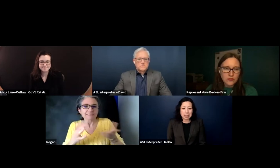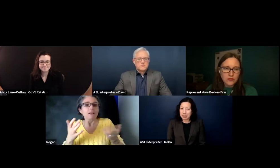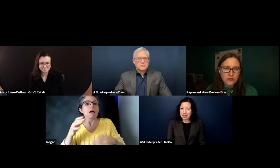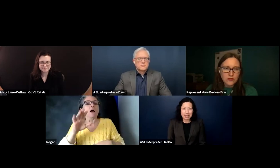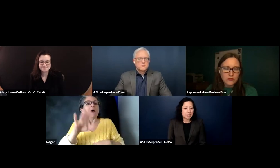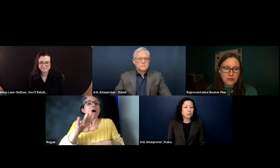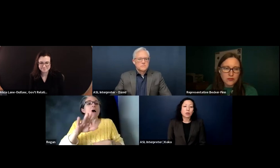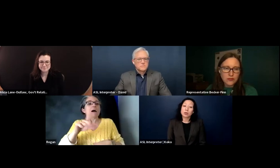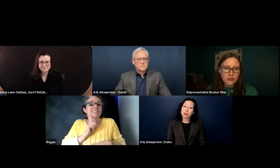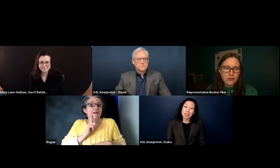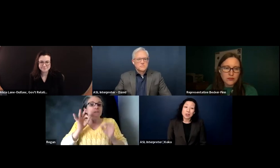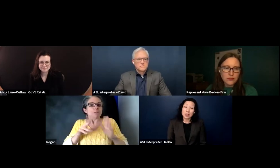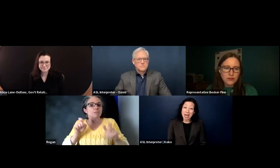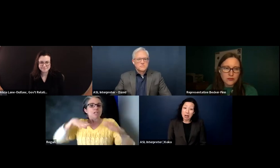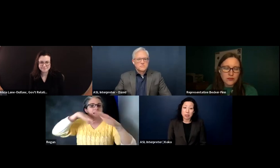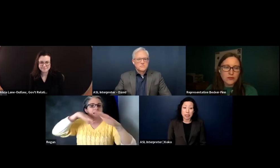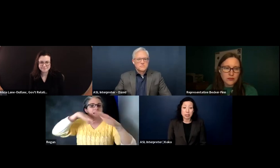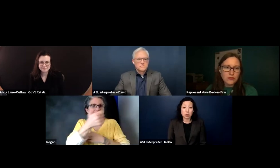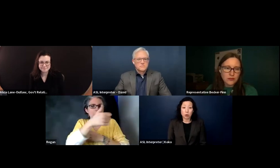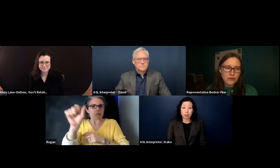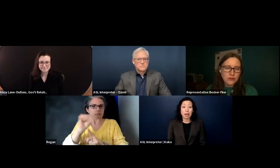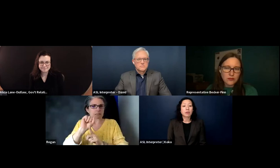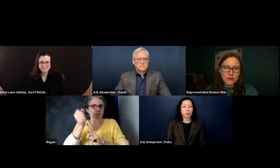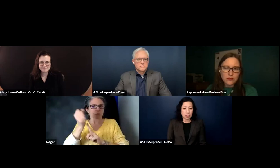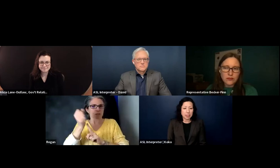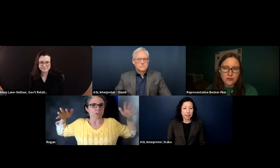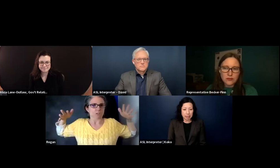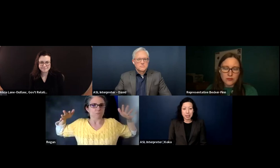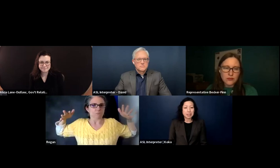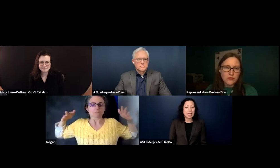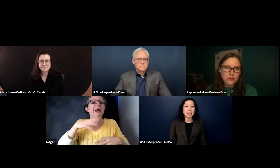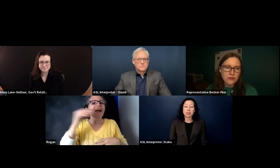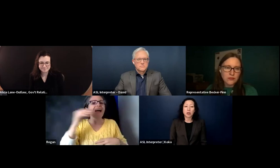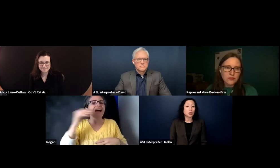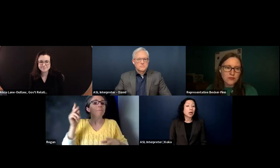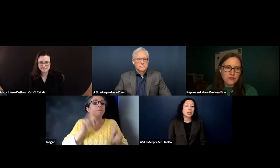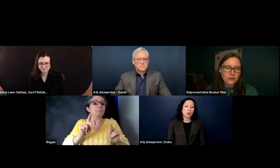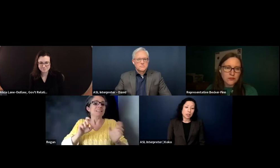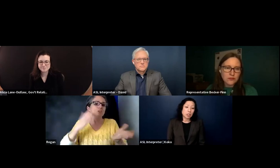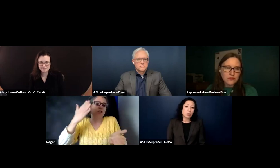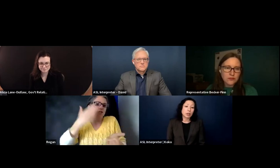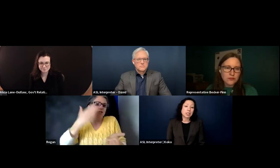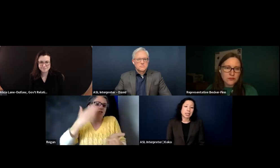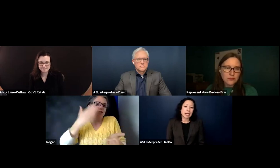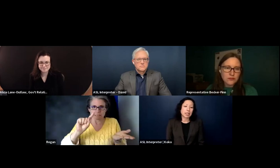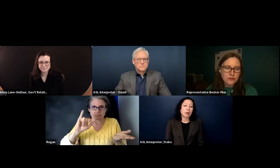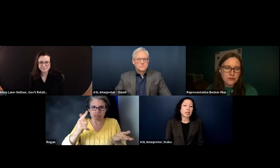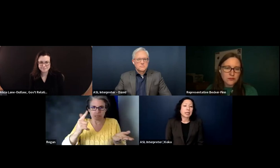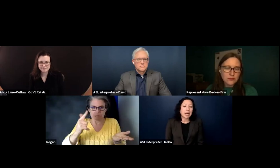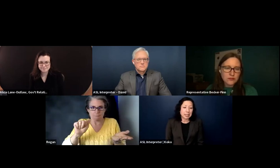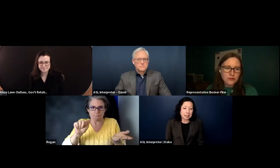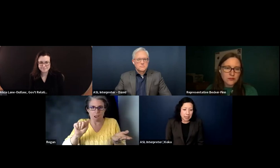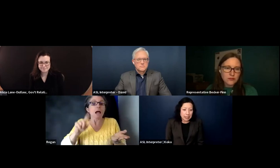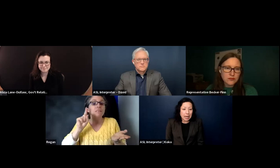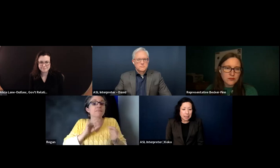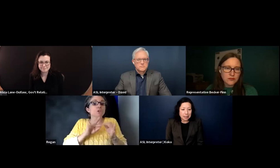skills in academic settings. And so those two things are not related, dorm life versus academics. And so the question is whether a CDI could come